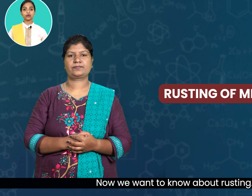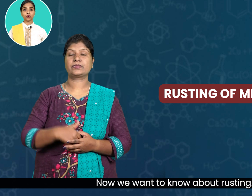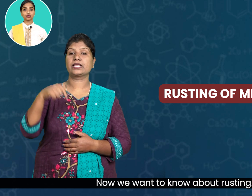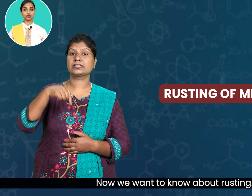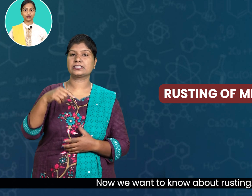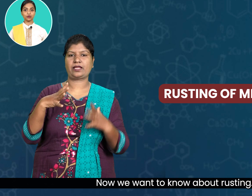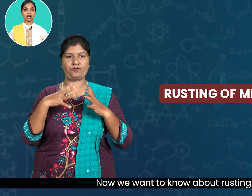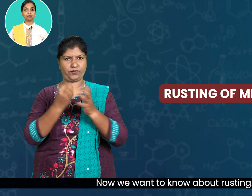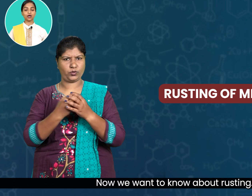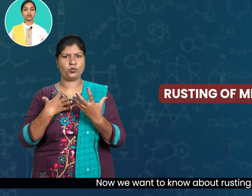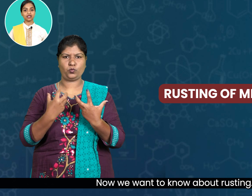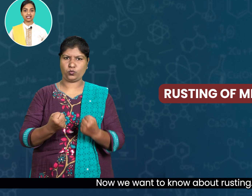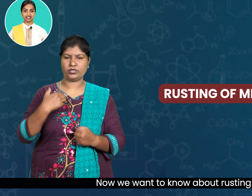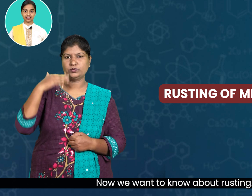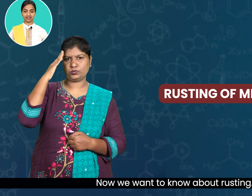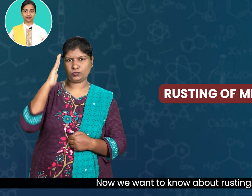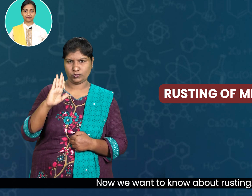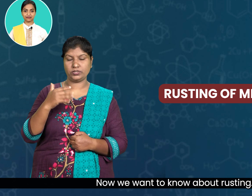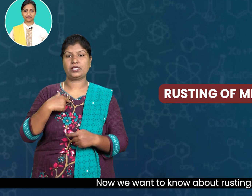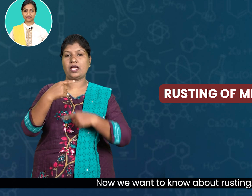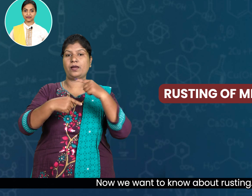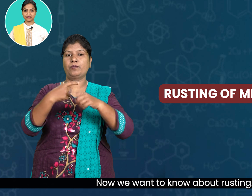Now we want to know about rusting.